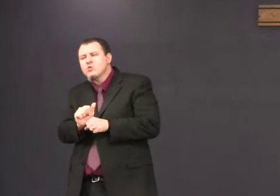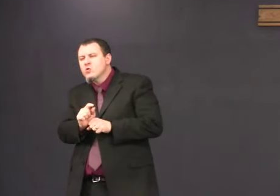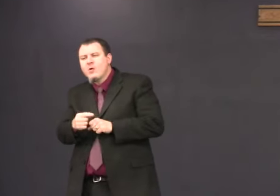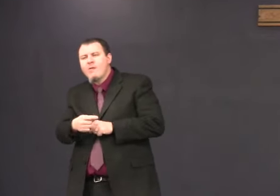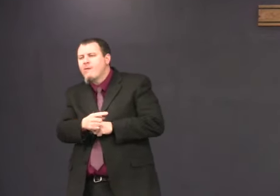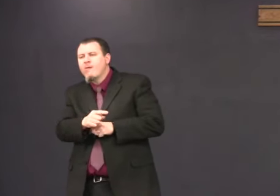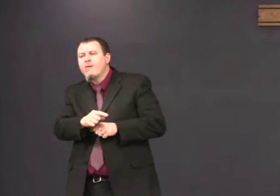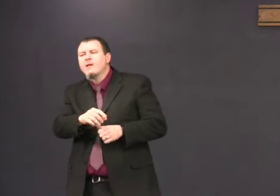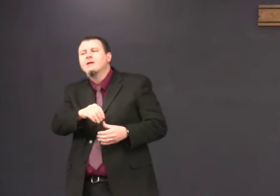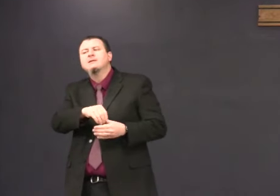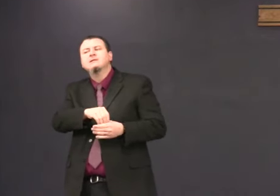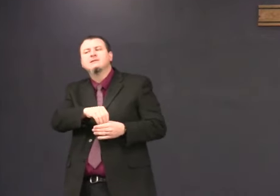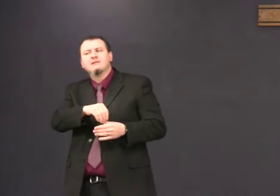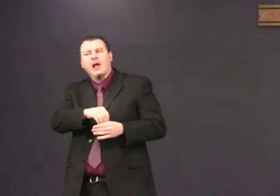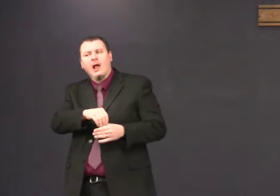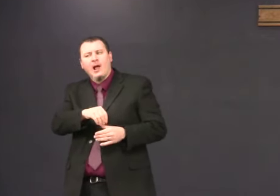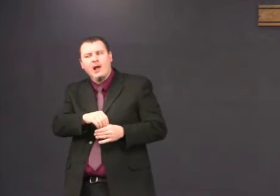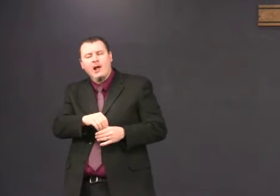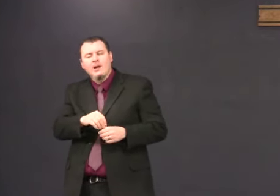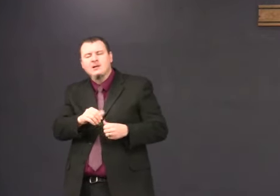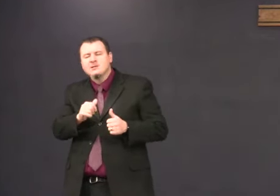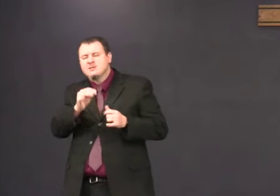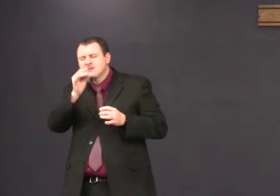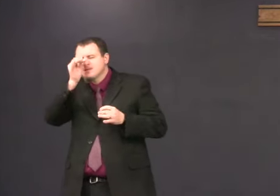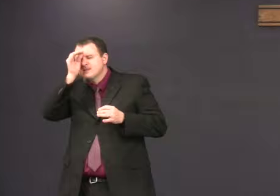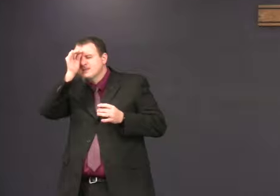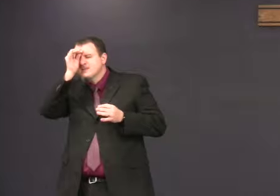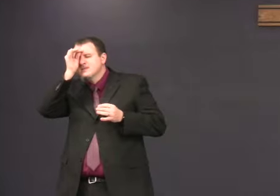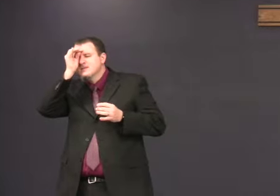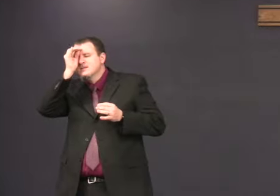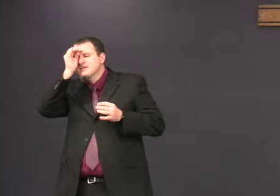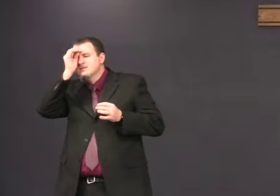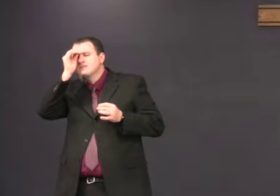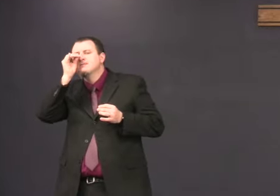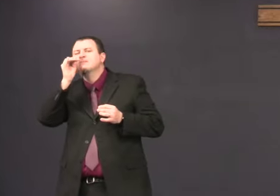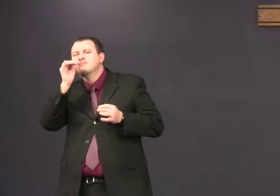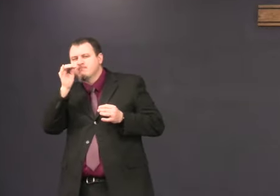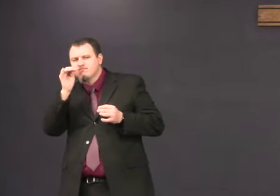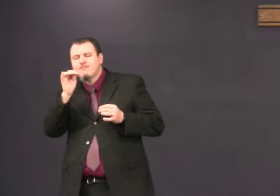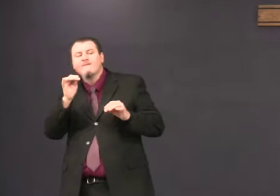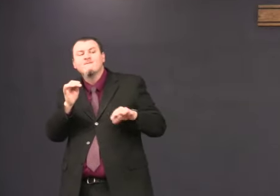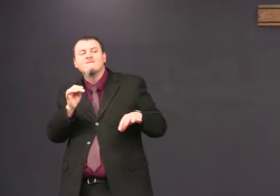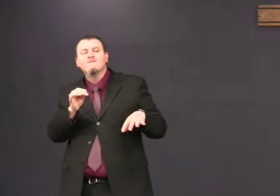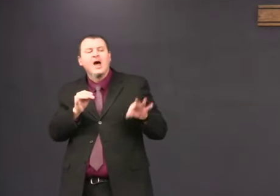now they are going to try to get inside